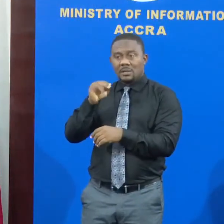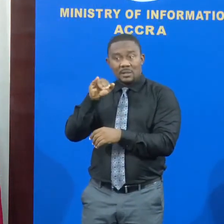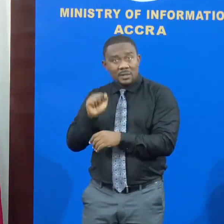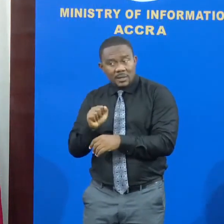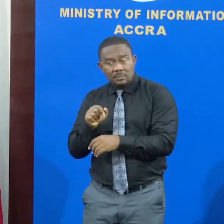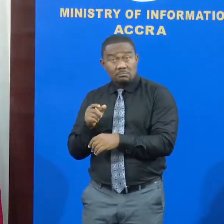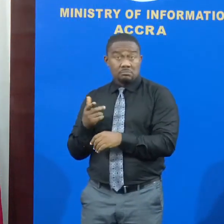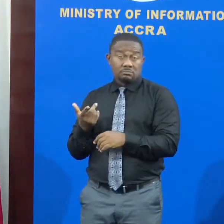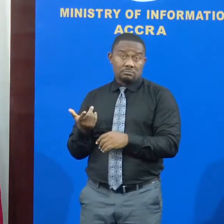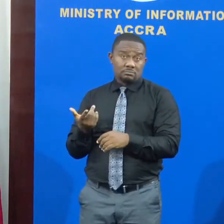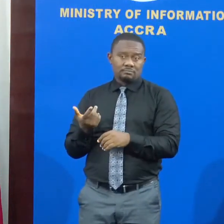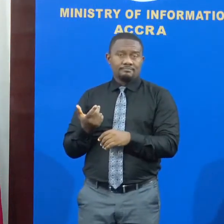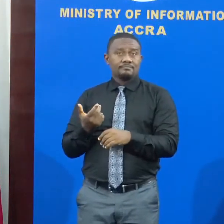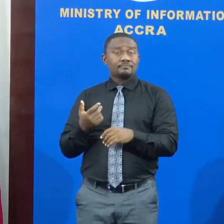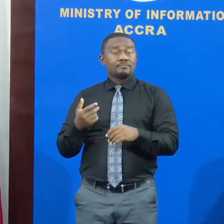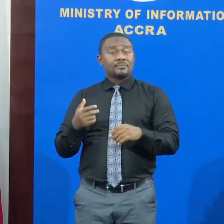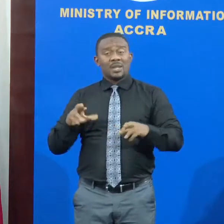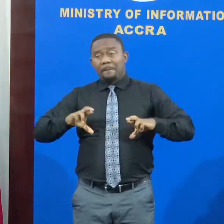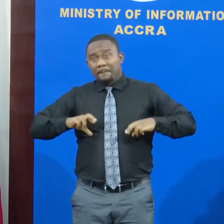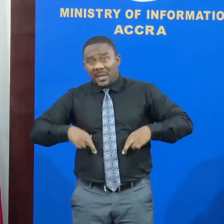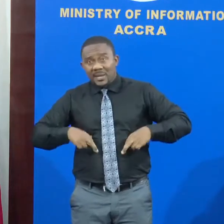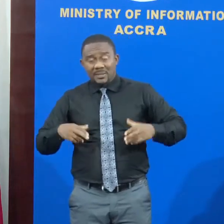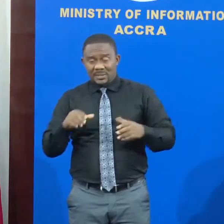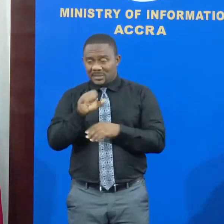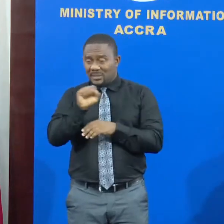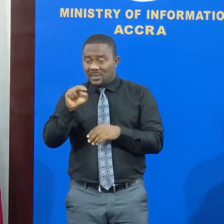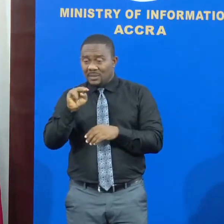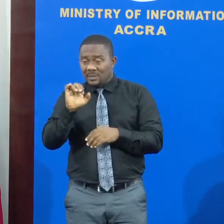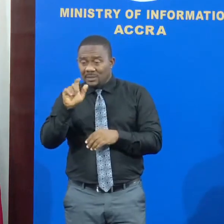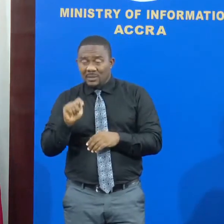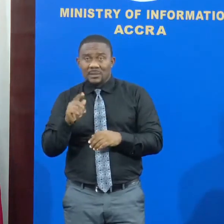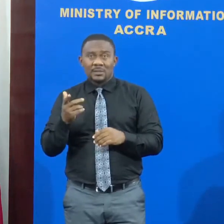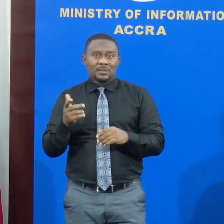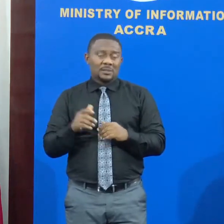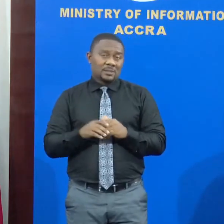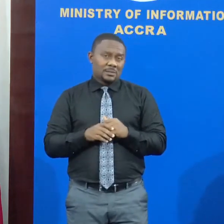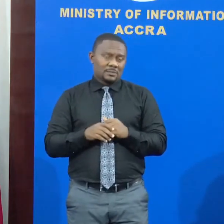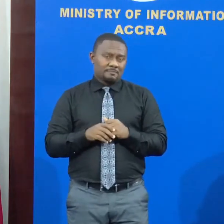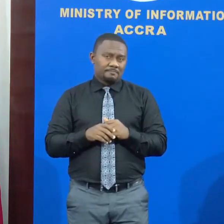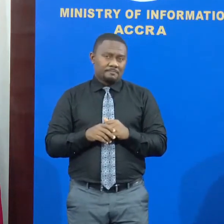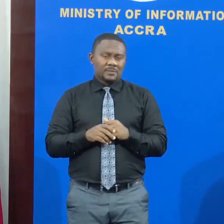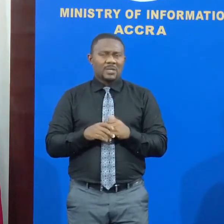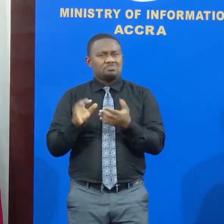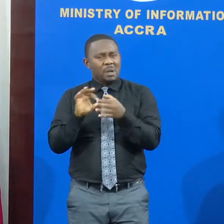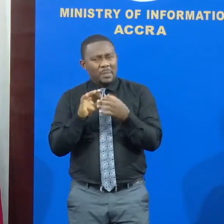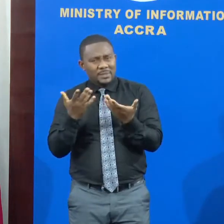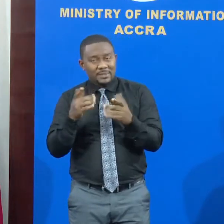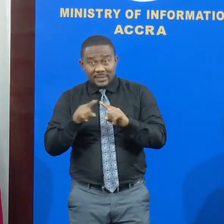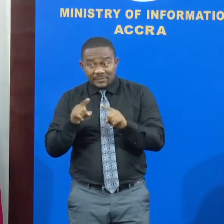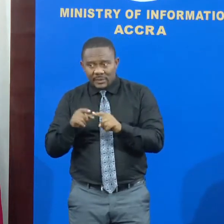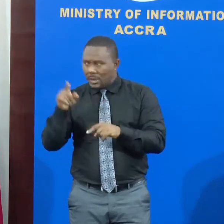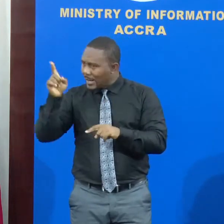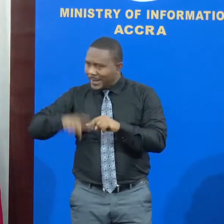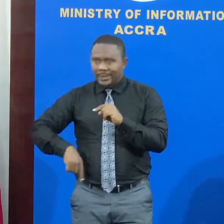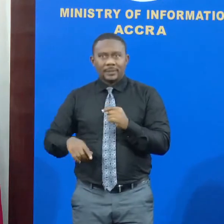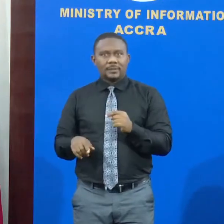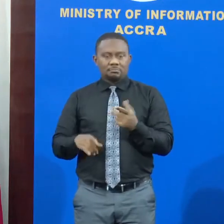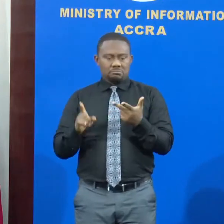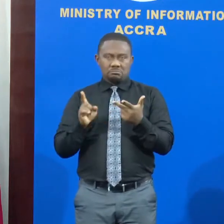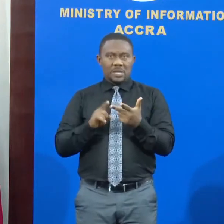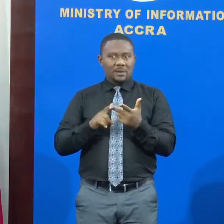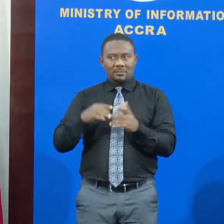Insurance, the pensions, the Social Security and National Insurance Trust, consumer credit, and the like. And you cannot register to be